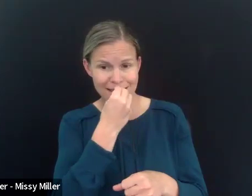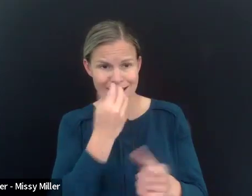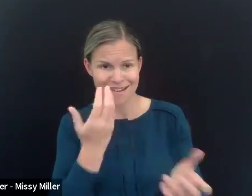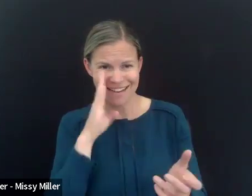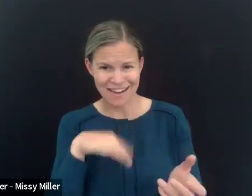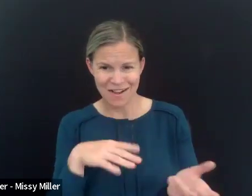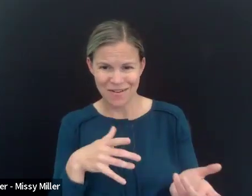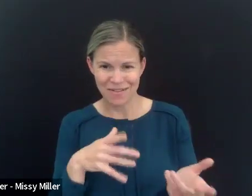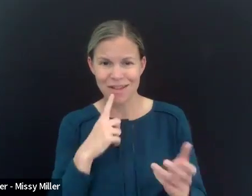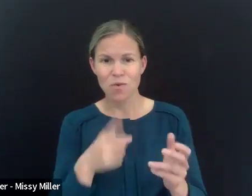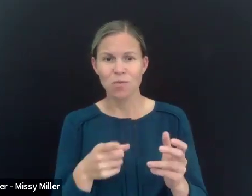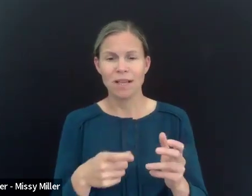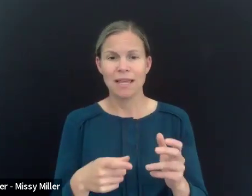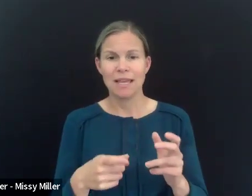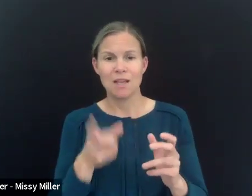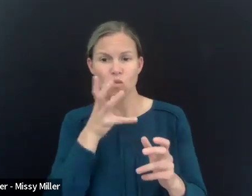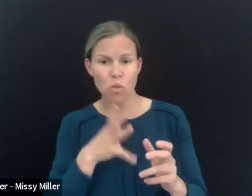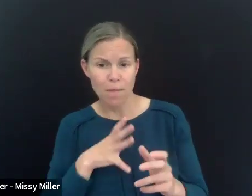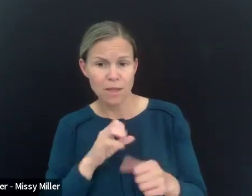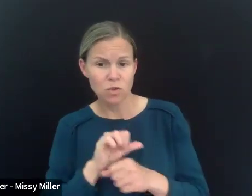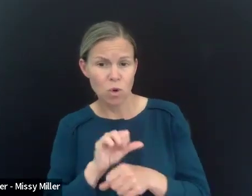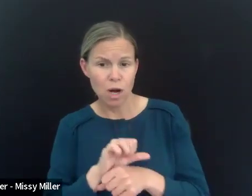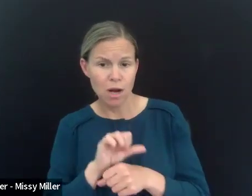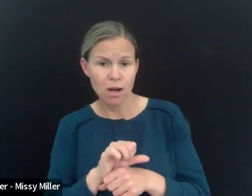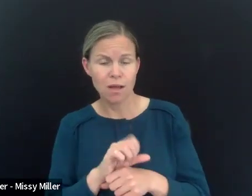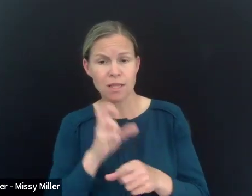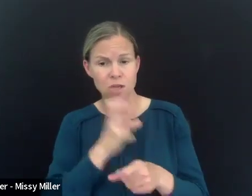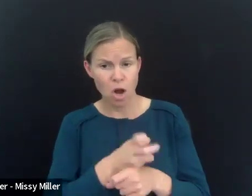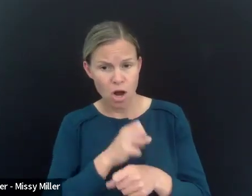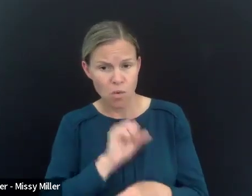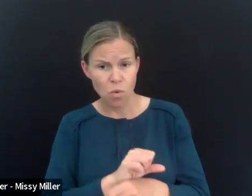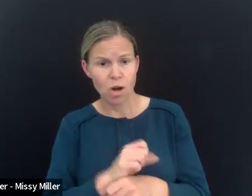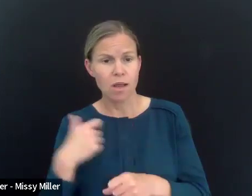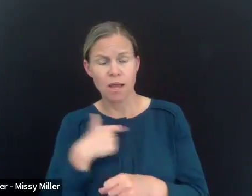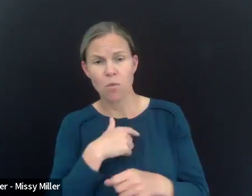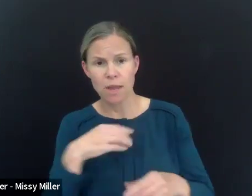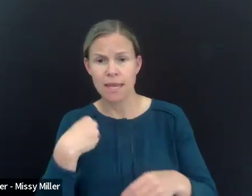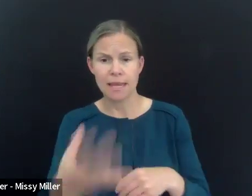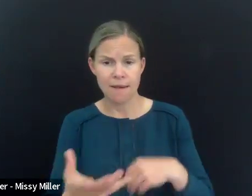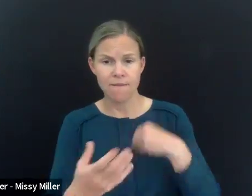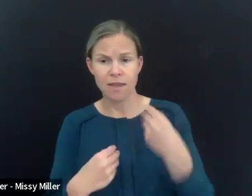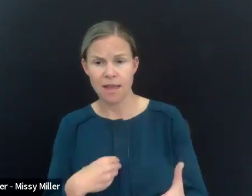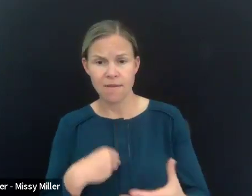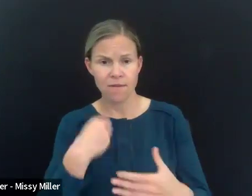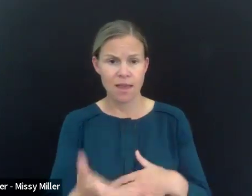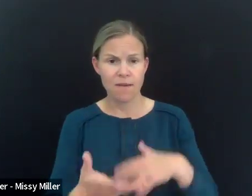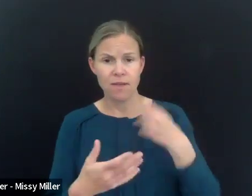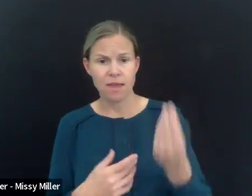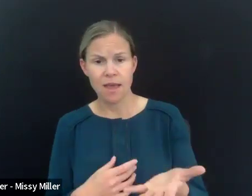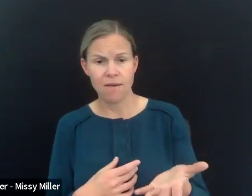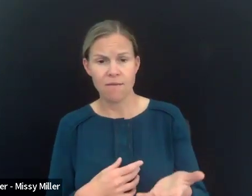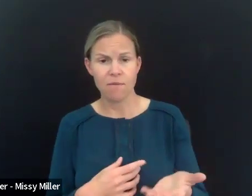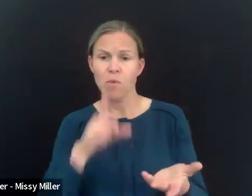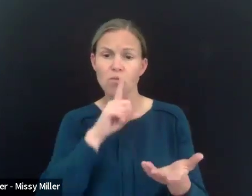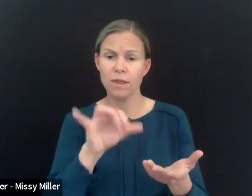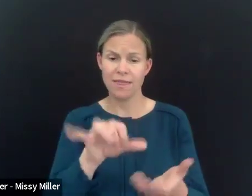this idea of it's woman's work and it's heart work and it's care work. So we just give and give and give, without thinking about like all of that is